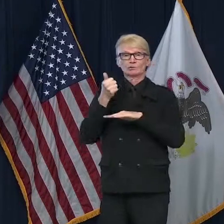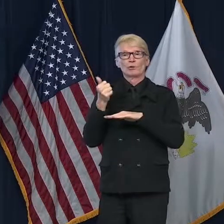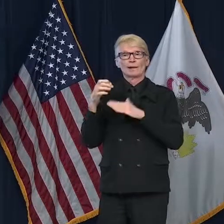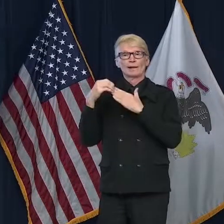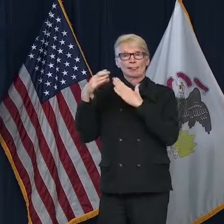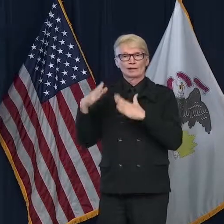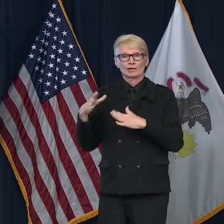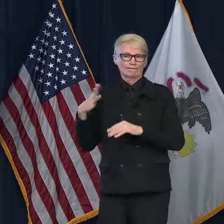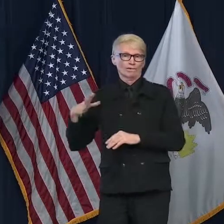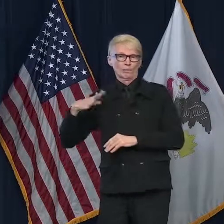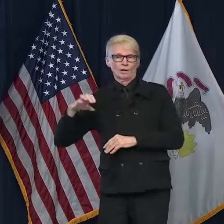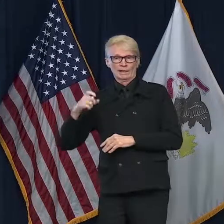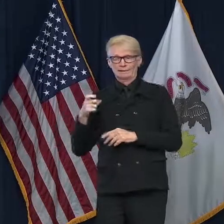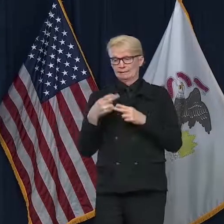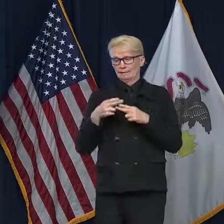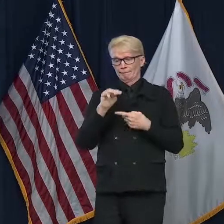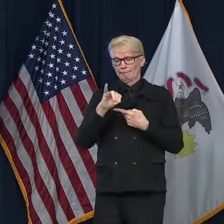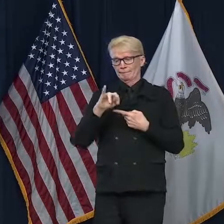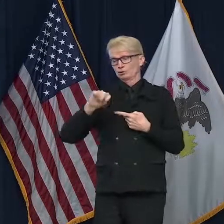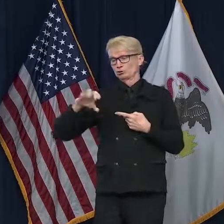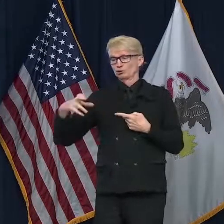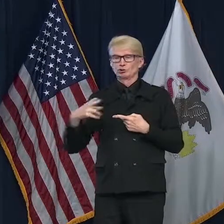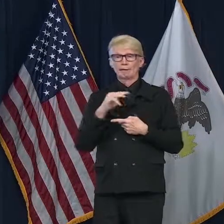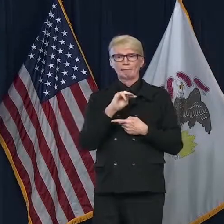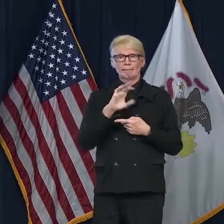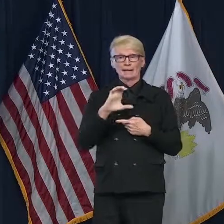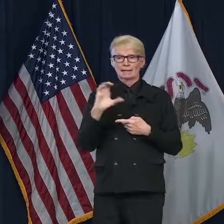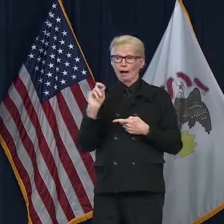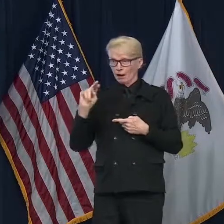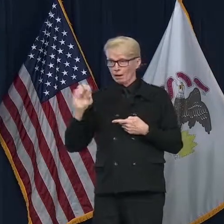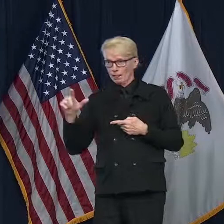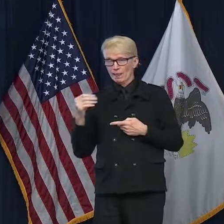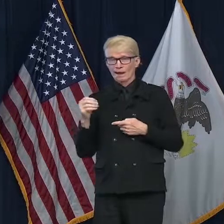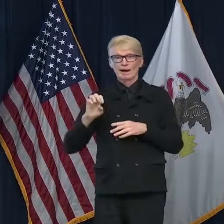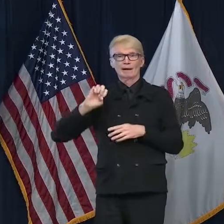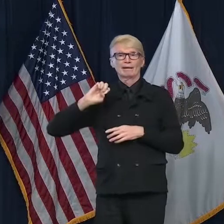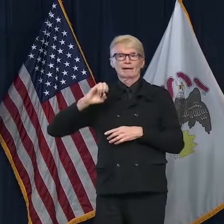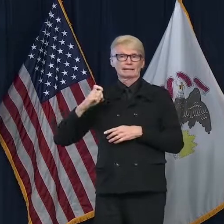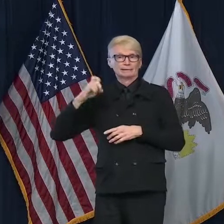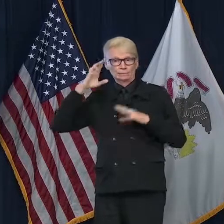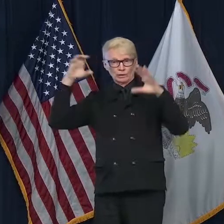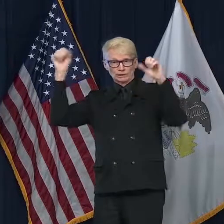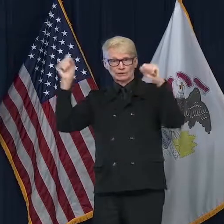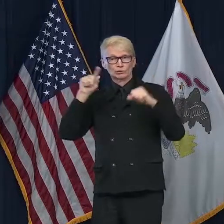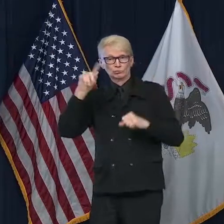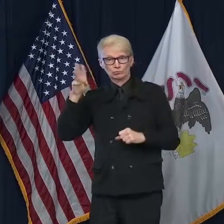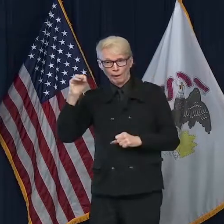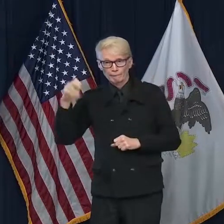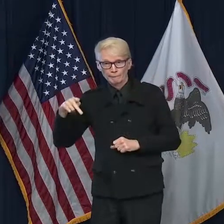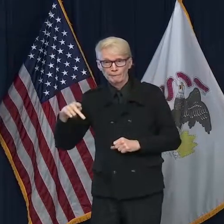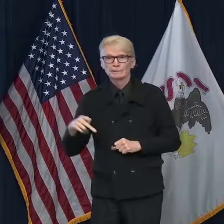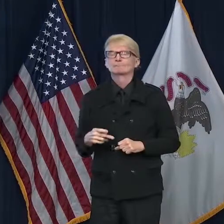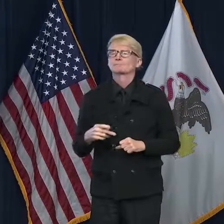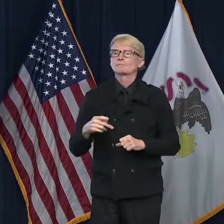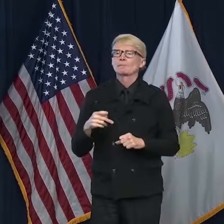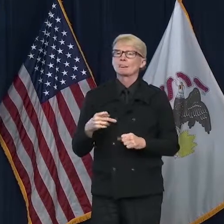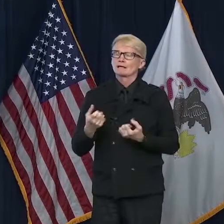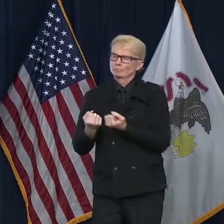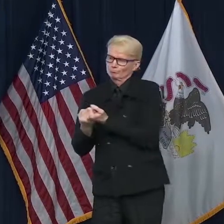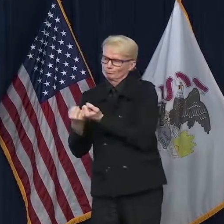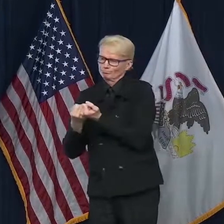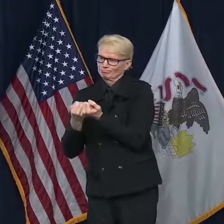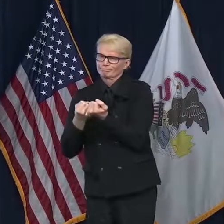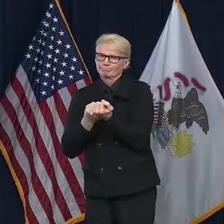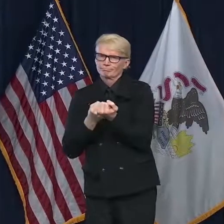Leader, Mitch McConnell, and the former President, Donald Trump, pushed for legislation giving